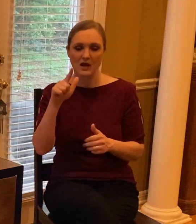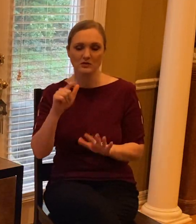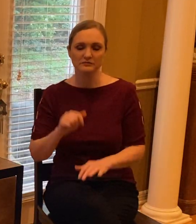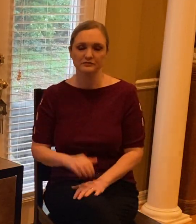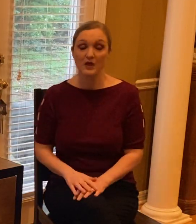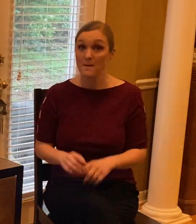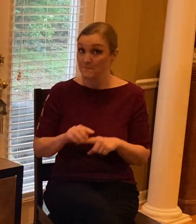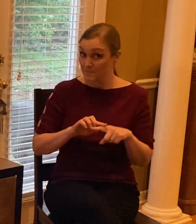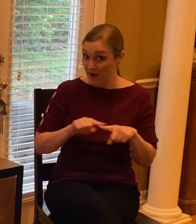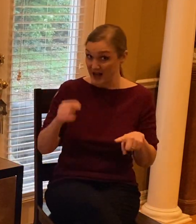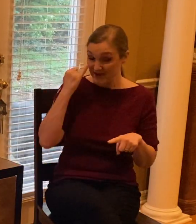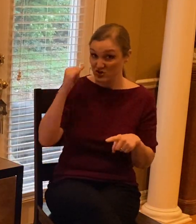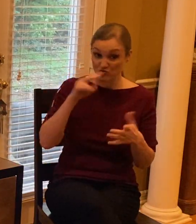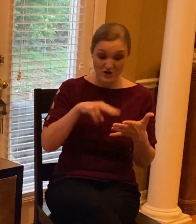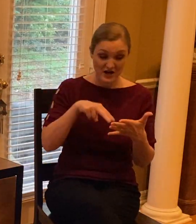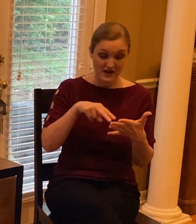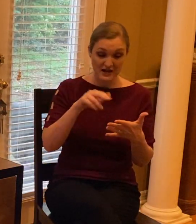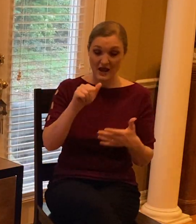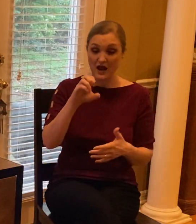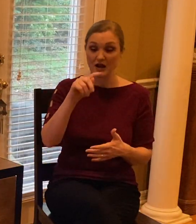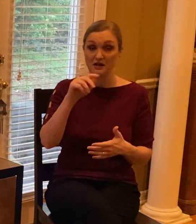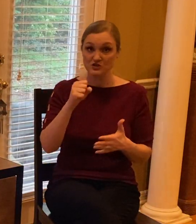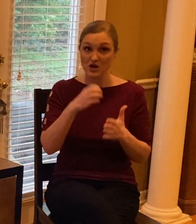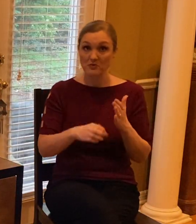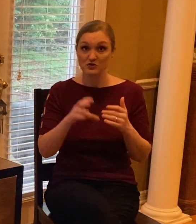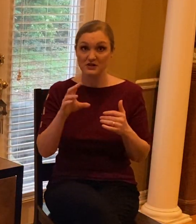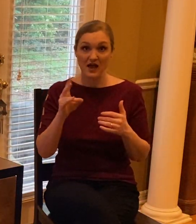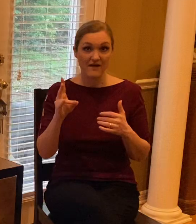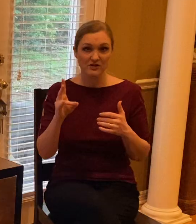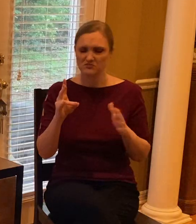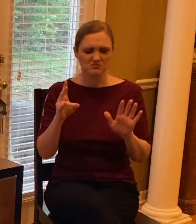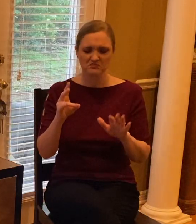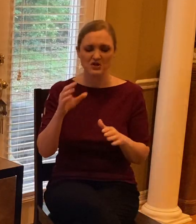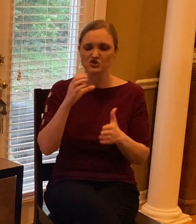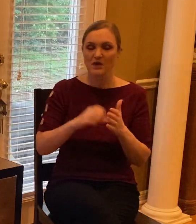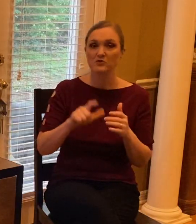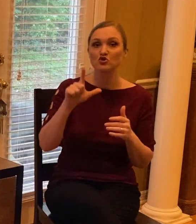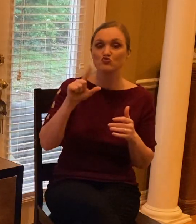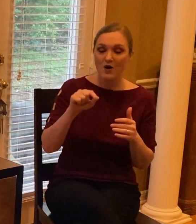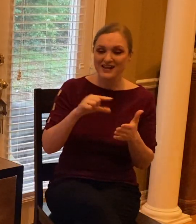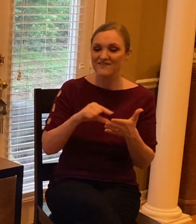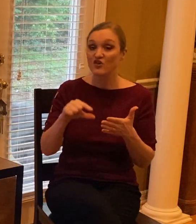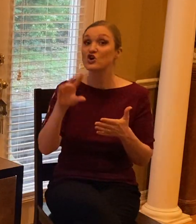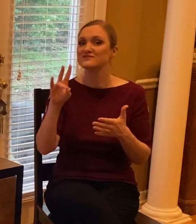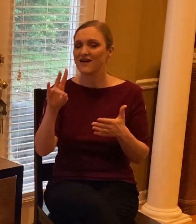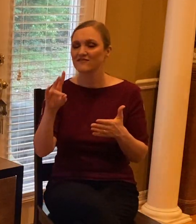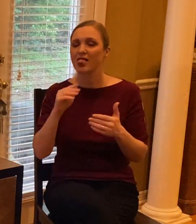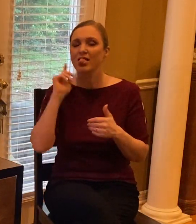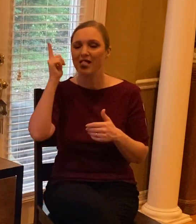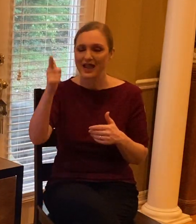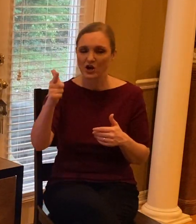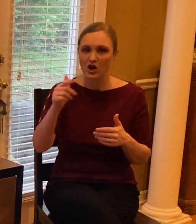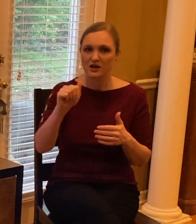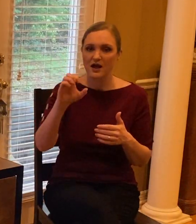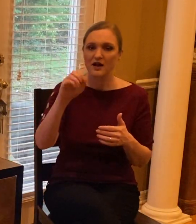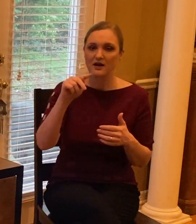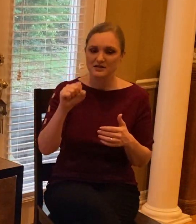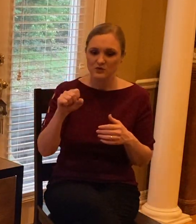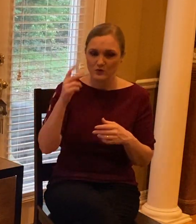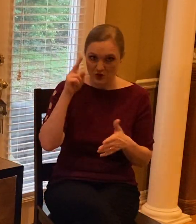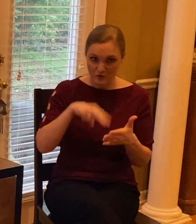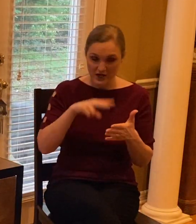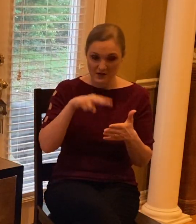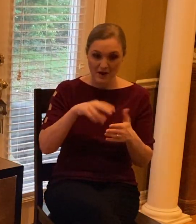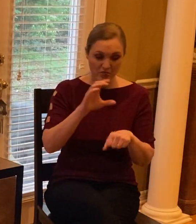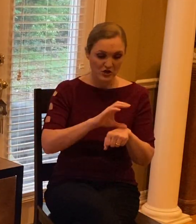But if you read like in Acts chapter 7 later on, sorry, Acts chapter 20 in verse 7 later on in Acts, we read about the church